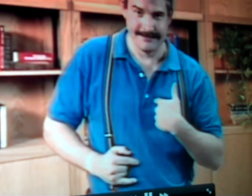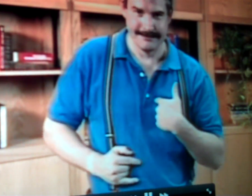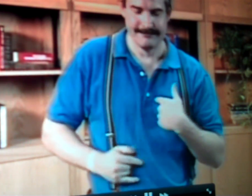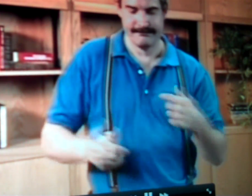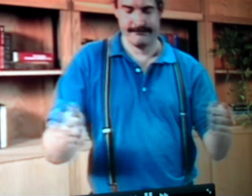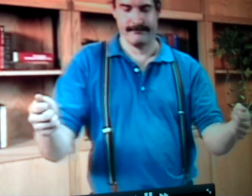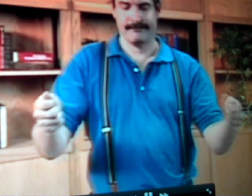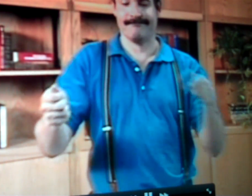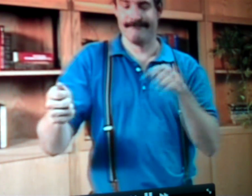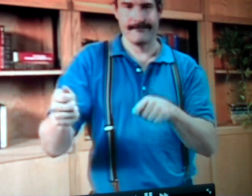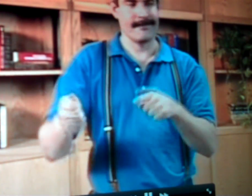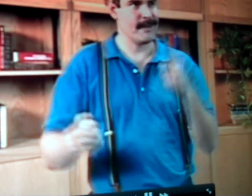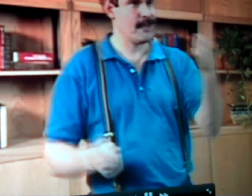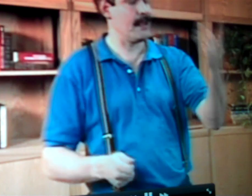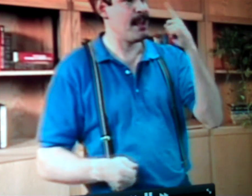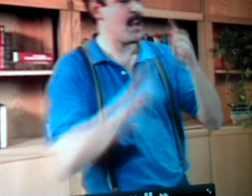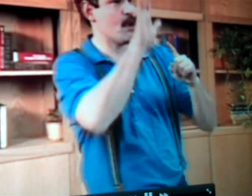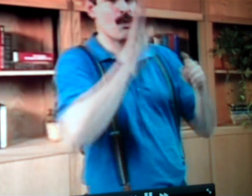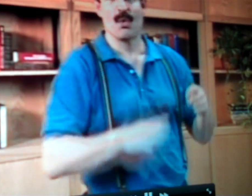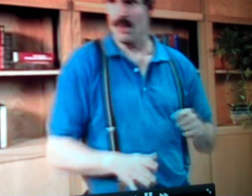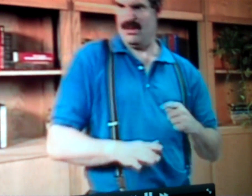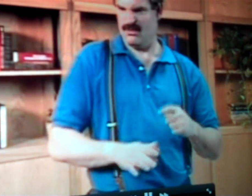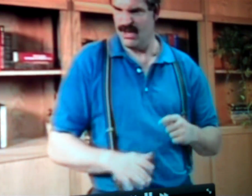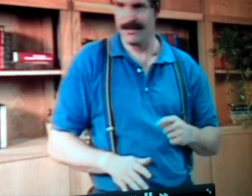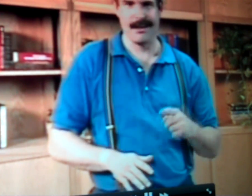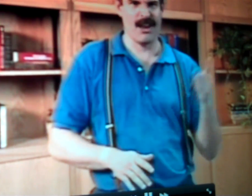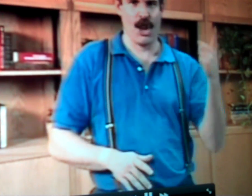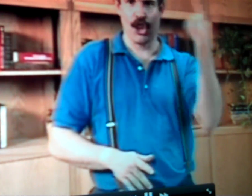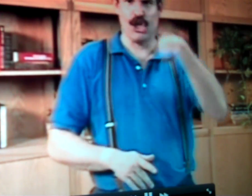It kind of looked like I was at a survival camp or something.